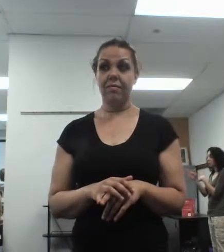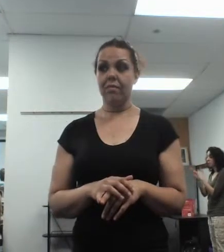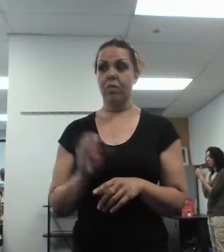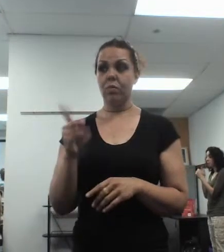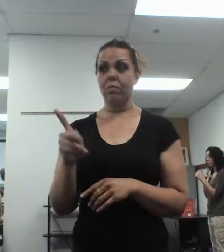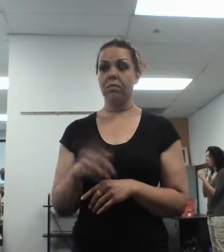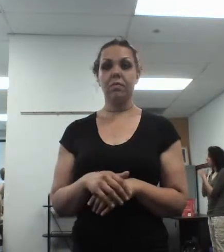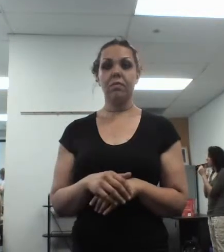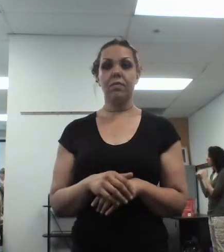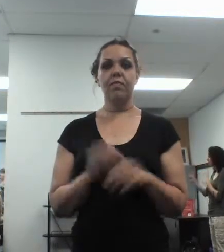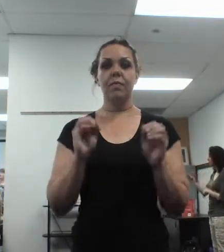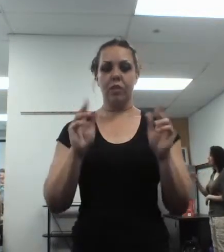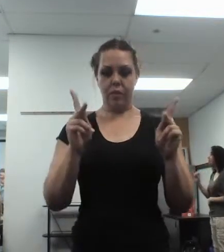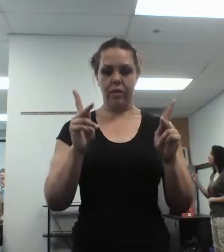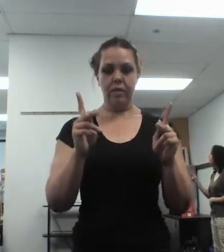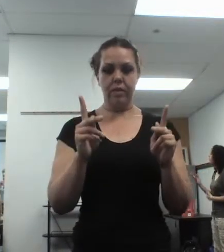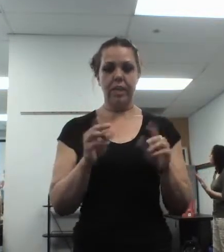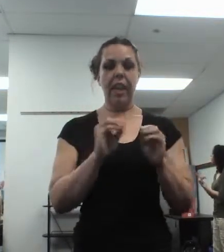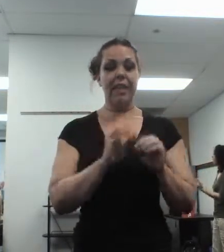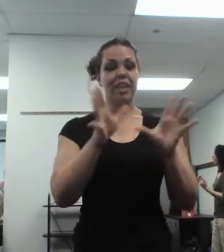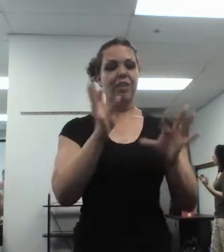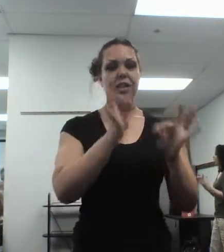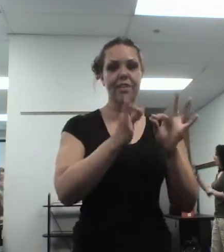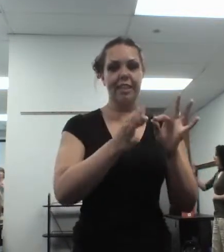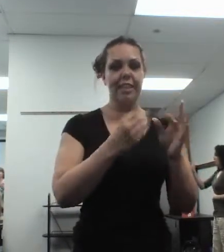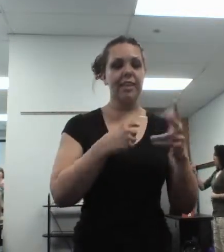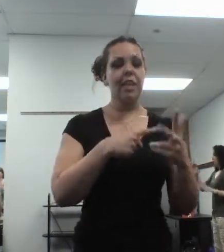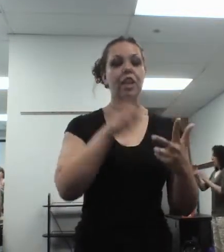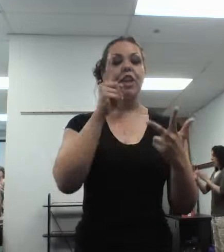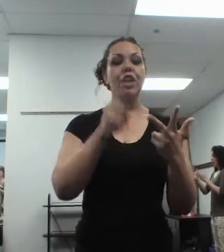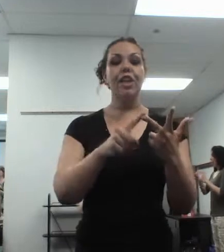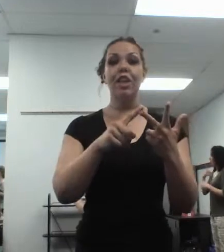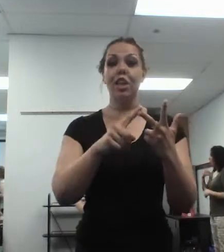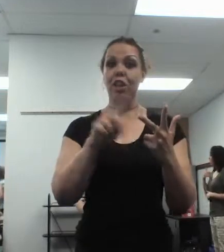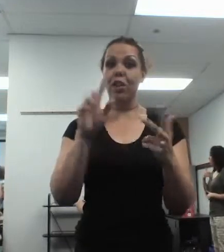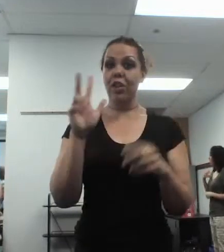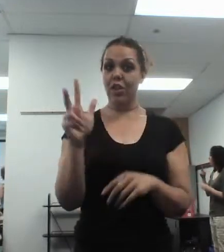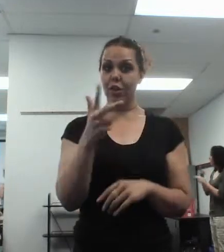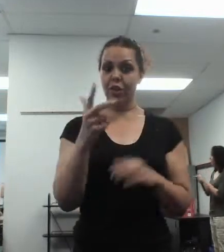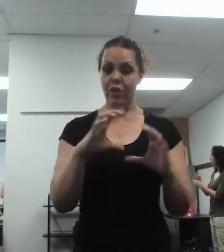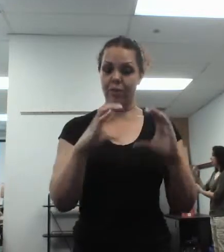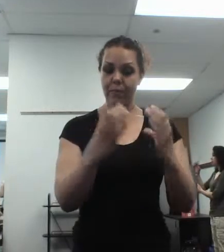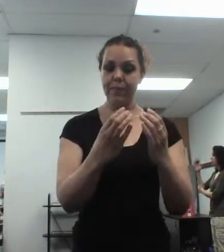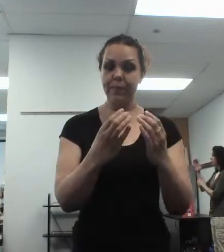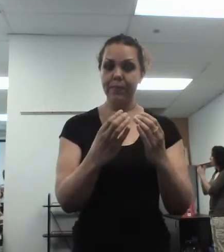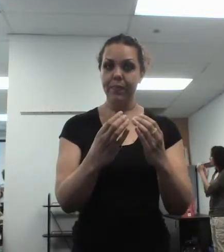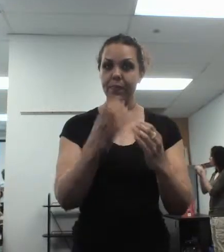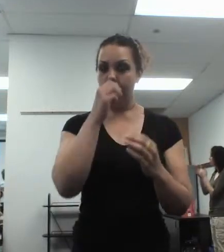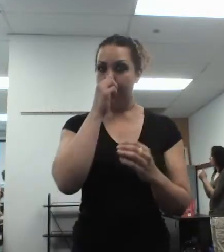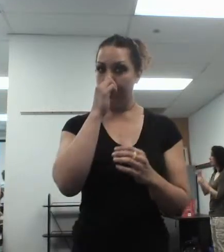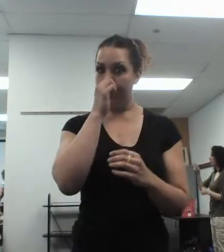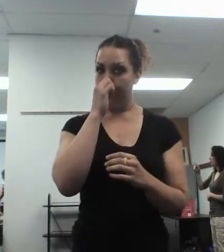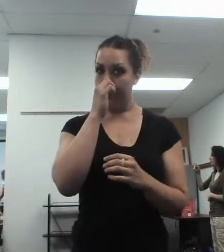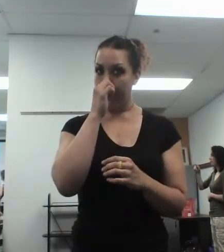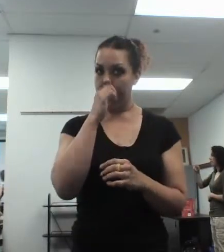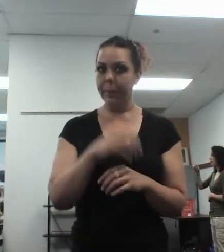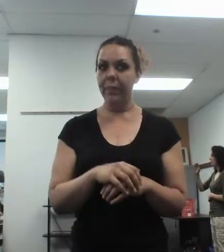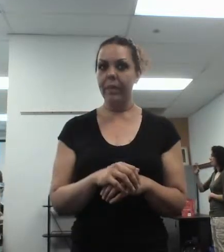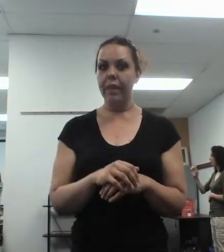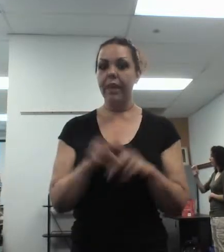All right, clearly articulated. The third category that you're going to assess your work is you're going to look and see if it's